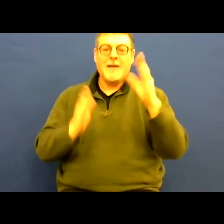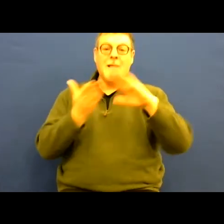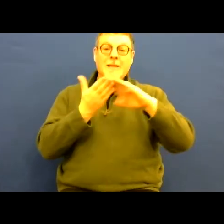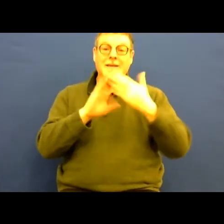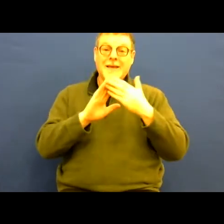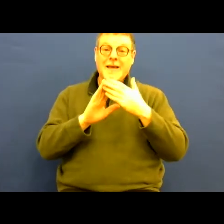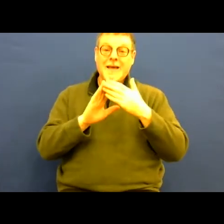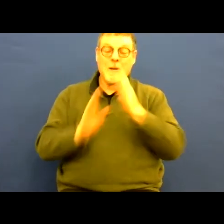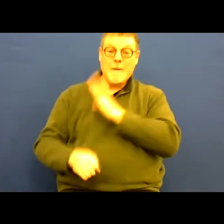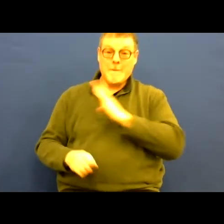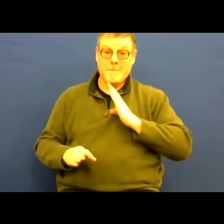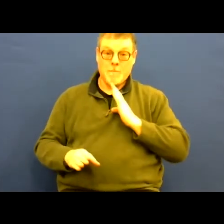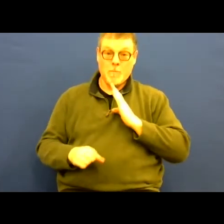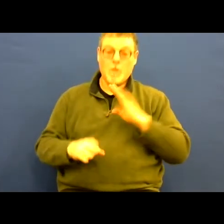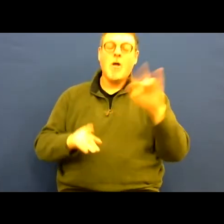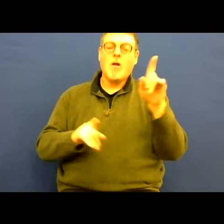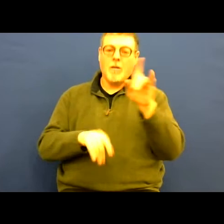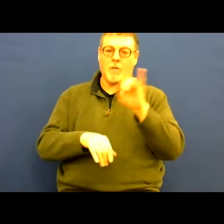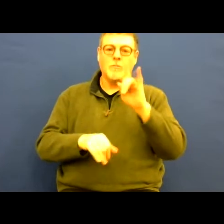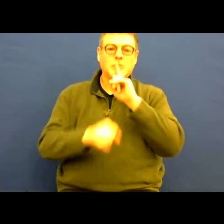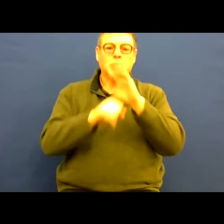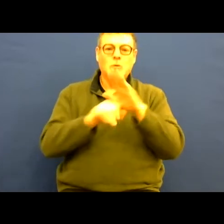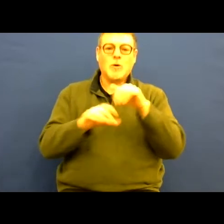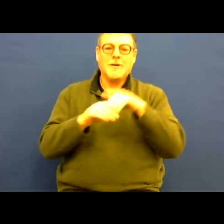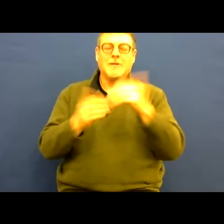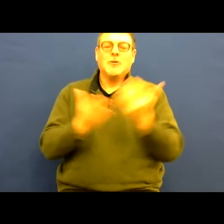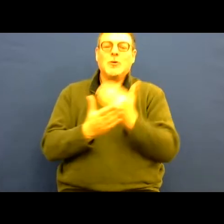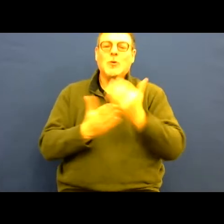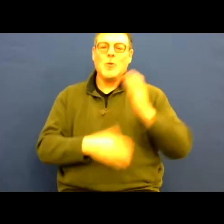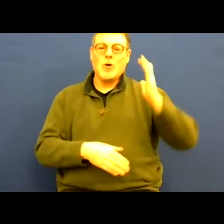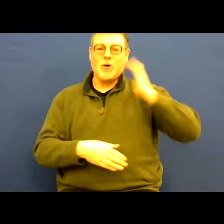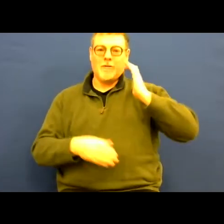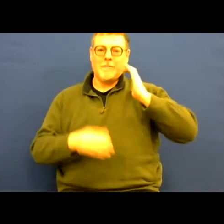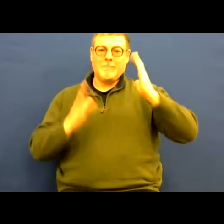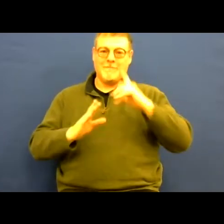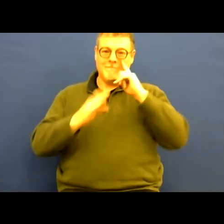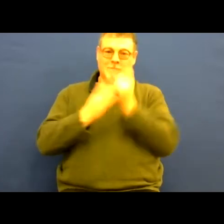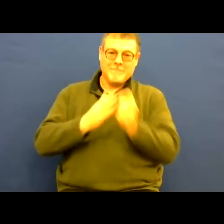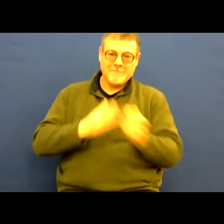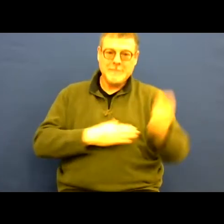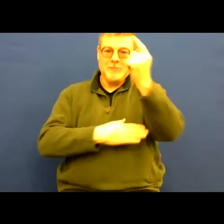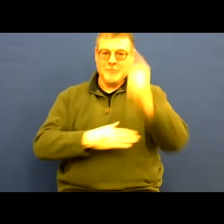member that attends also swears in the new officers for the following year.